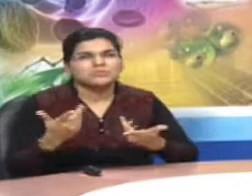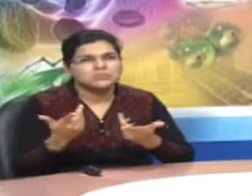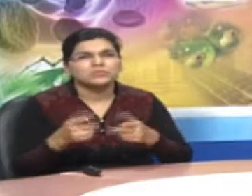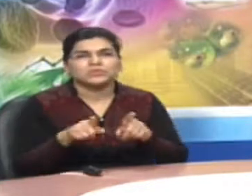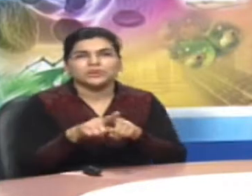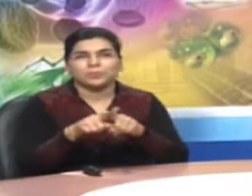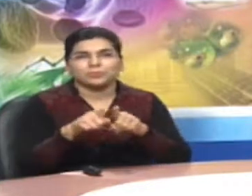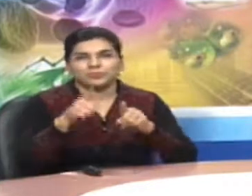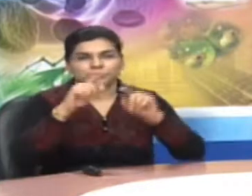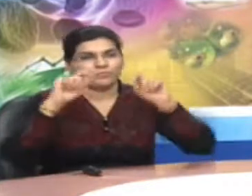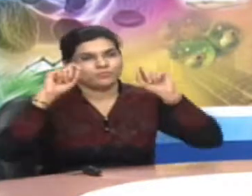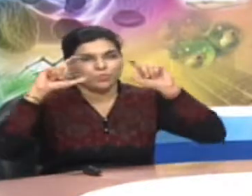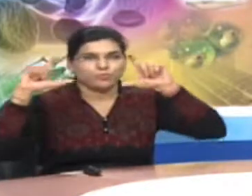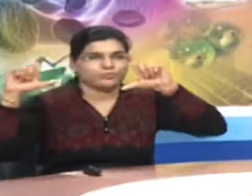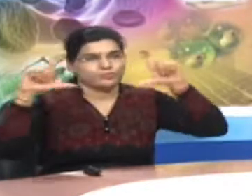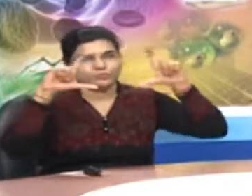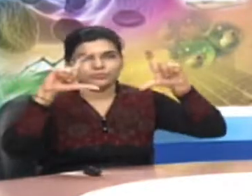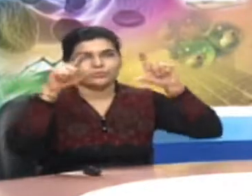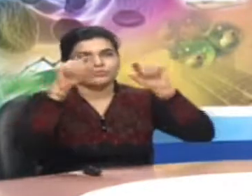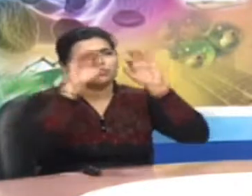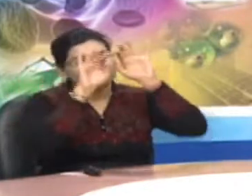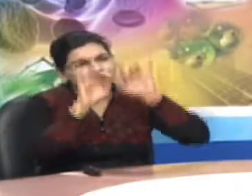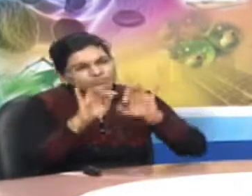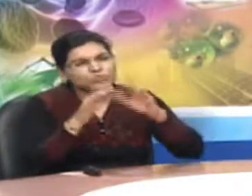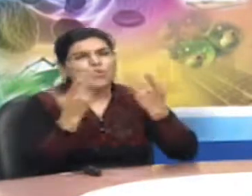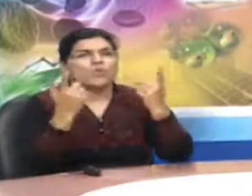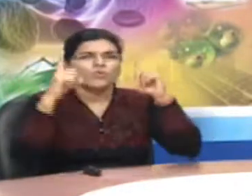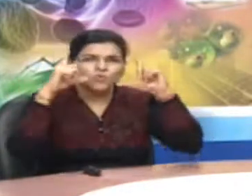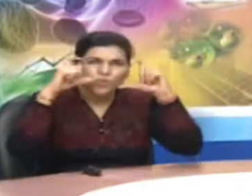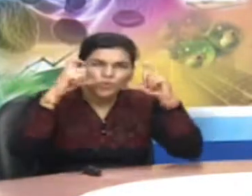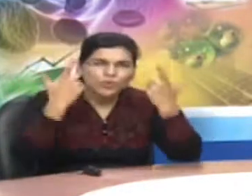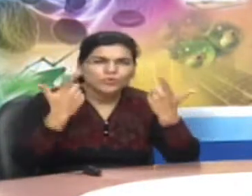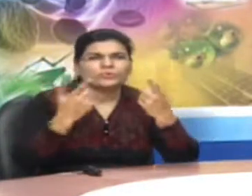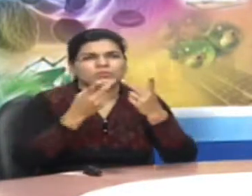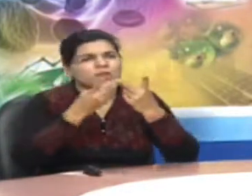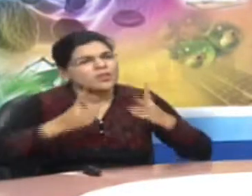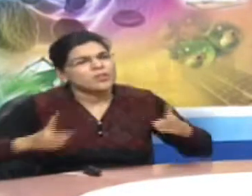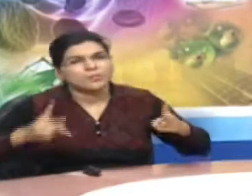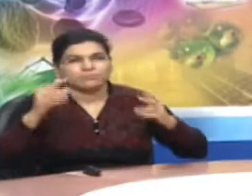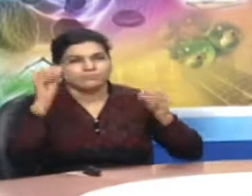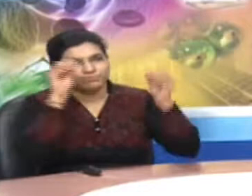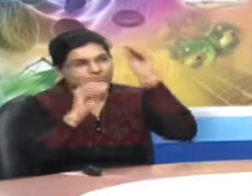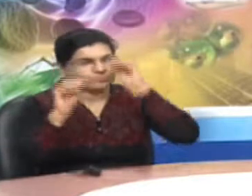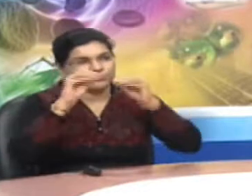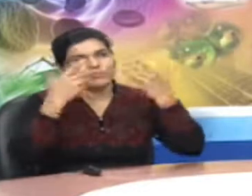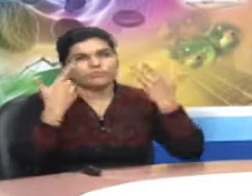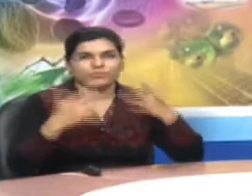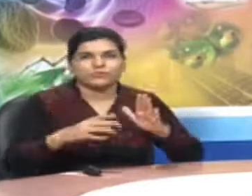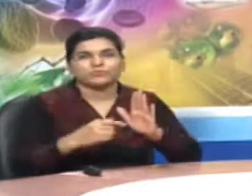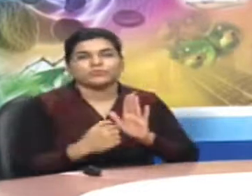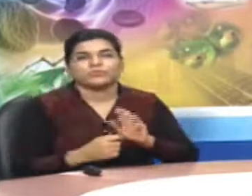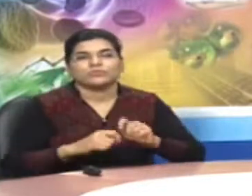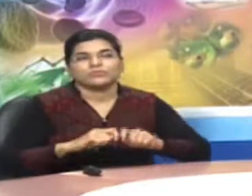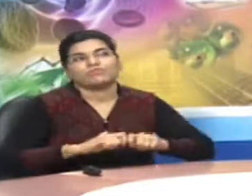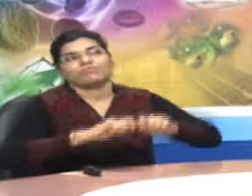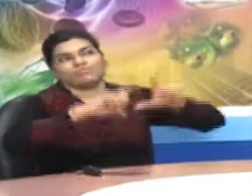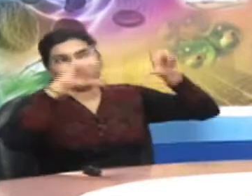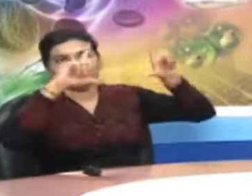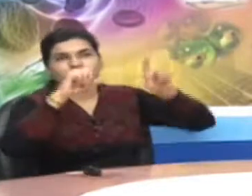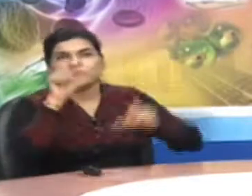Animation slides. When you see there are normal slides and you want animation or effects in your